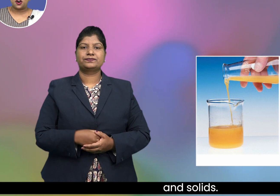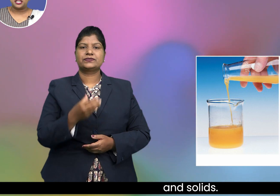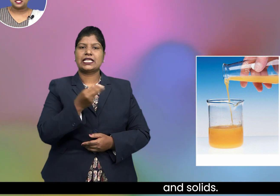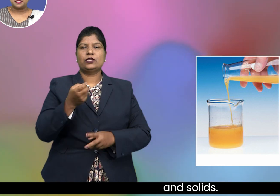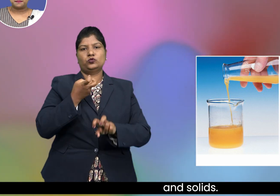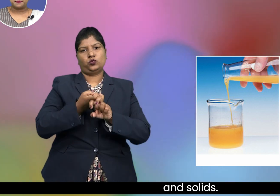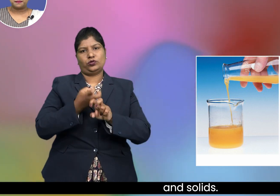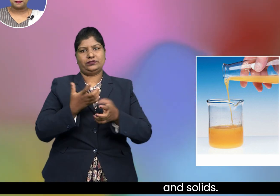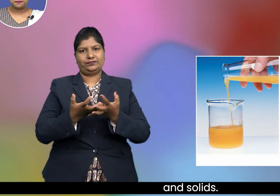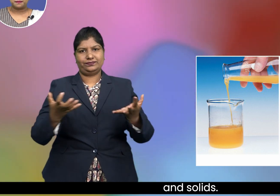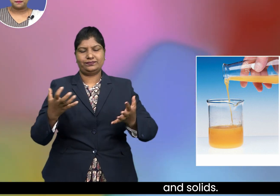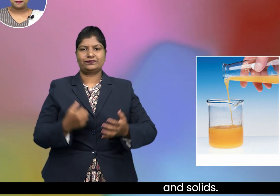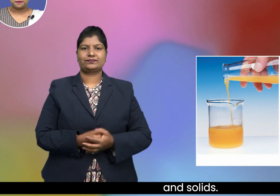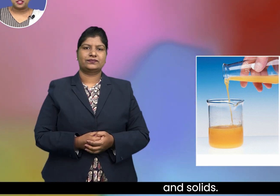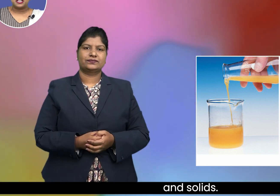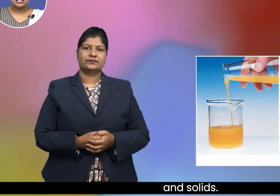and solids.